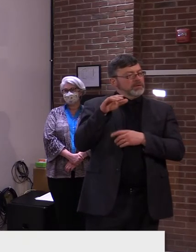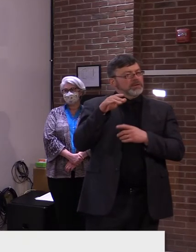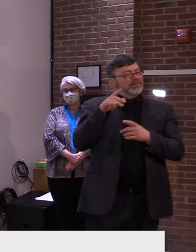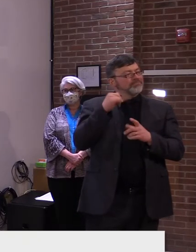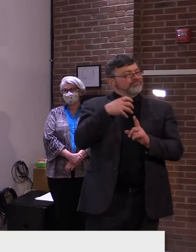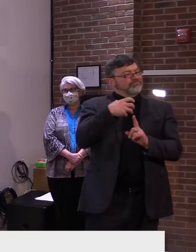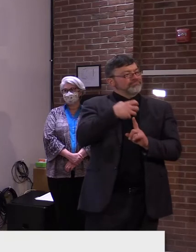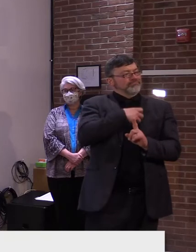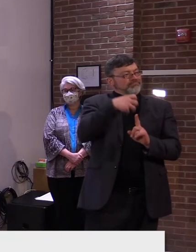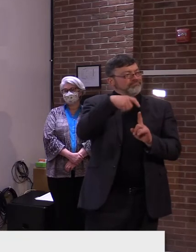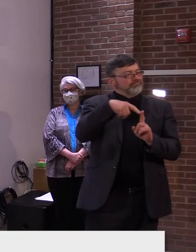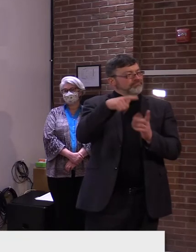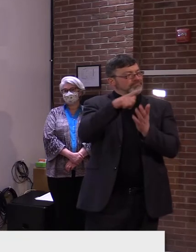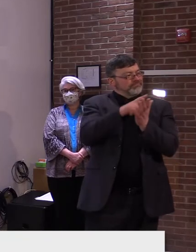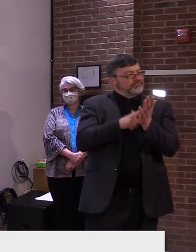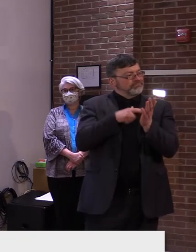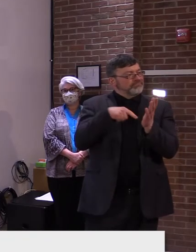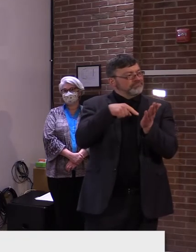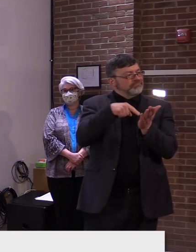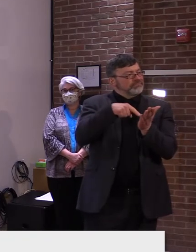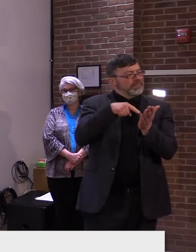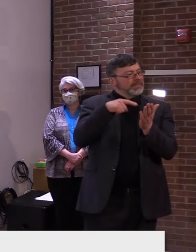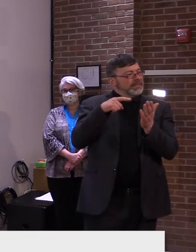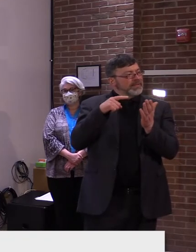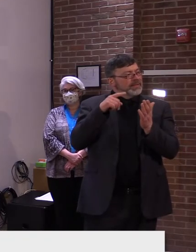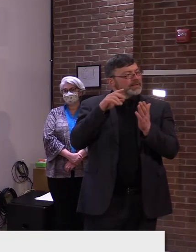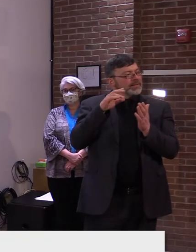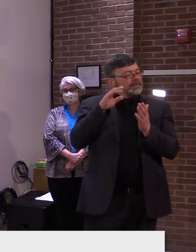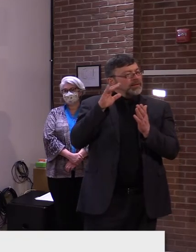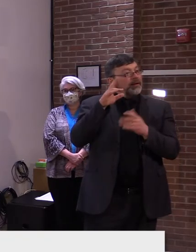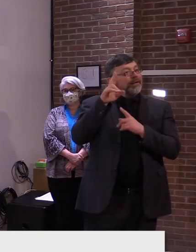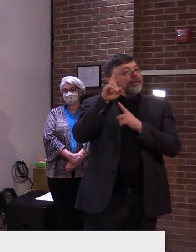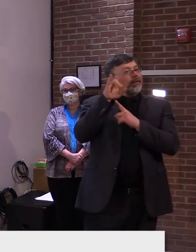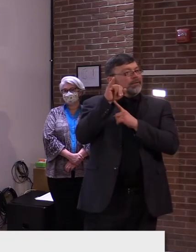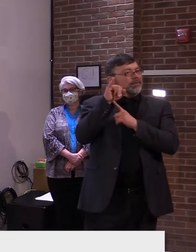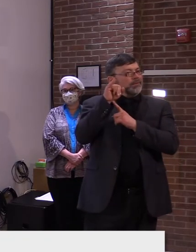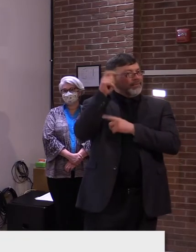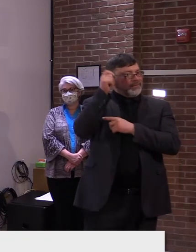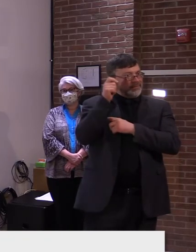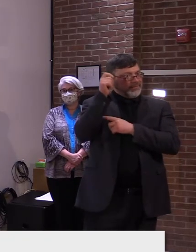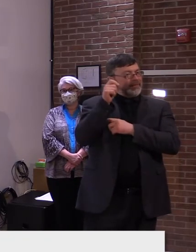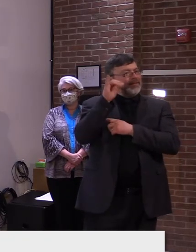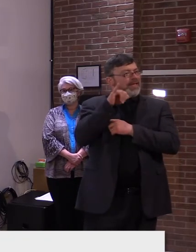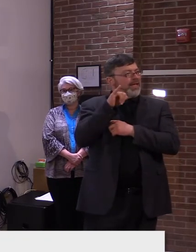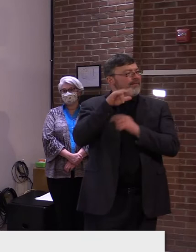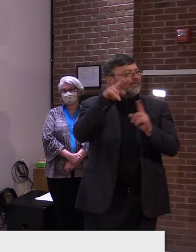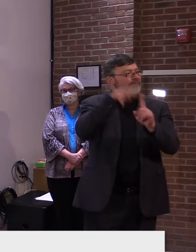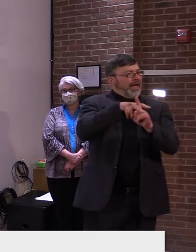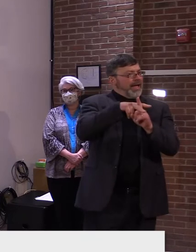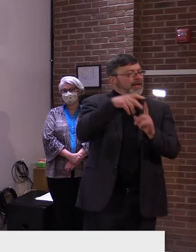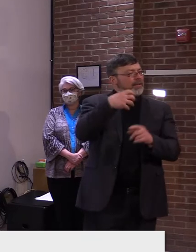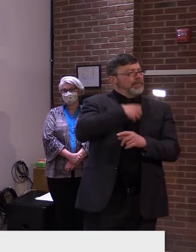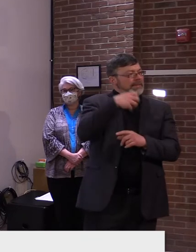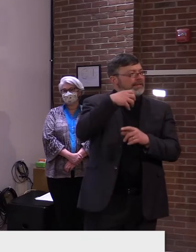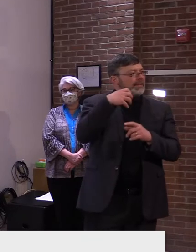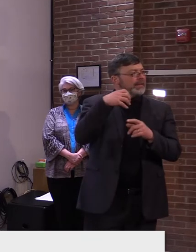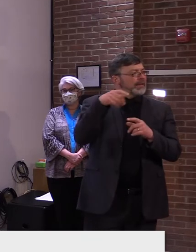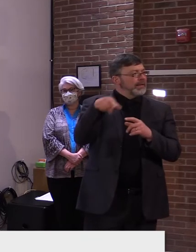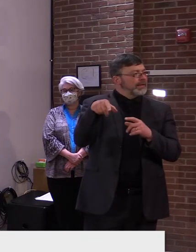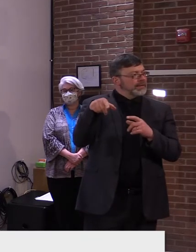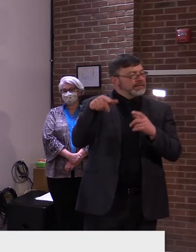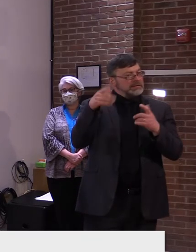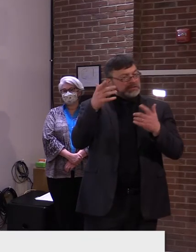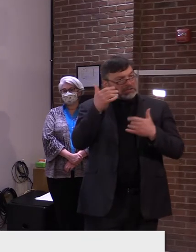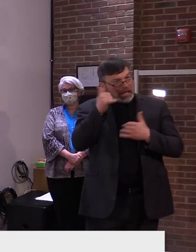insurance benefits. And the concern from the business community seems to be, well, twofold. One, it would take some money, I suppose, from the